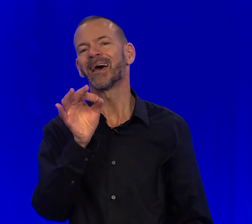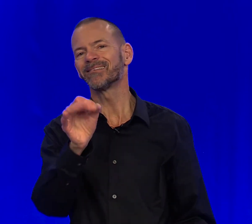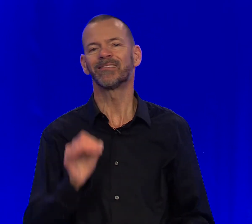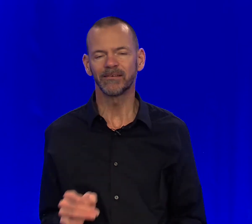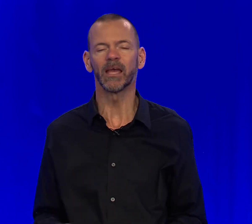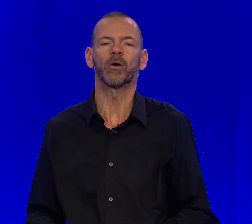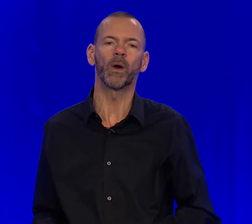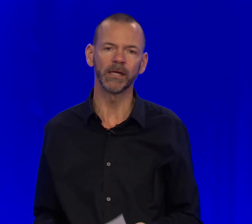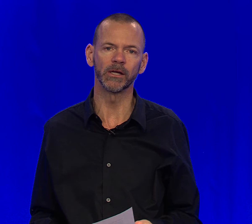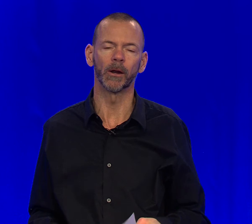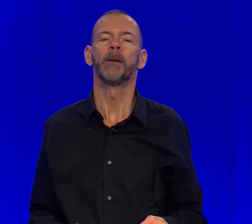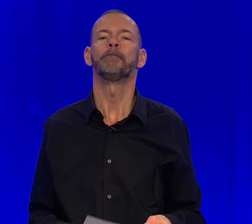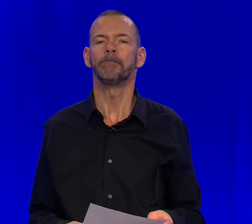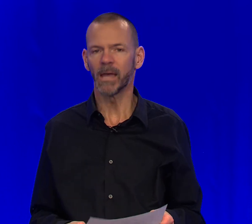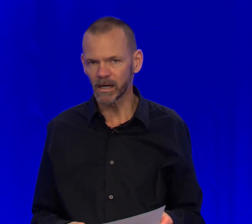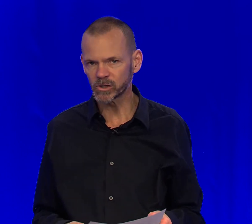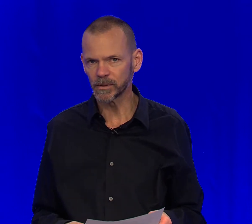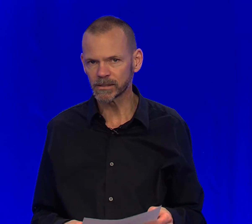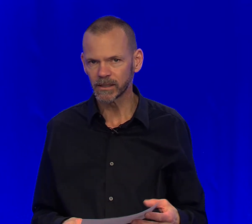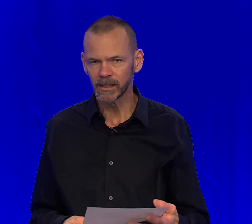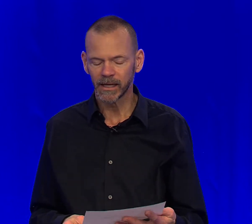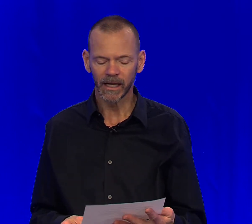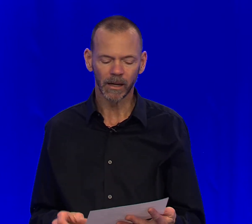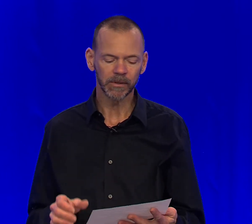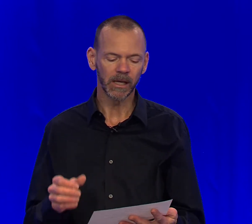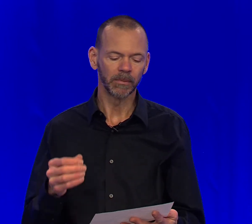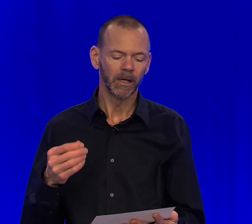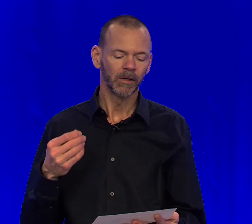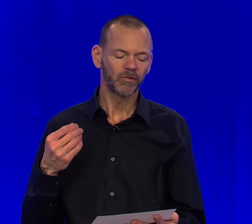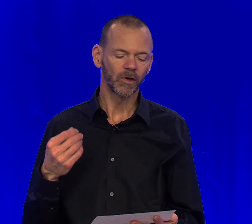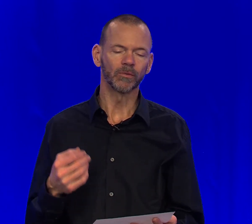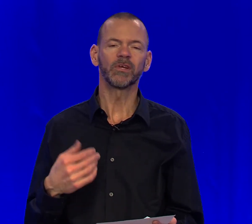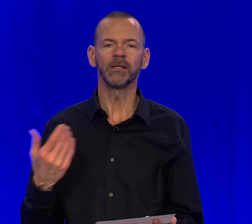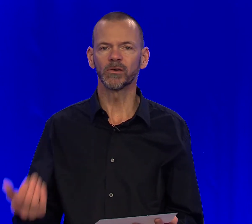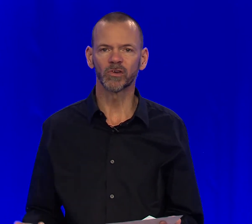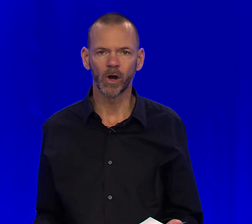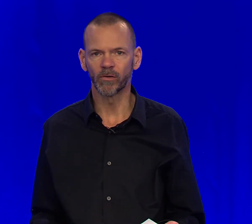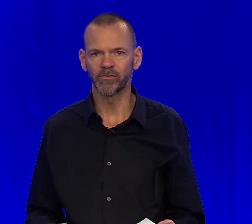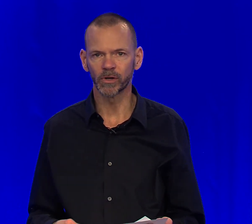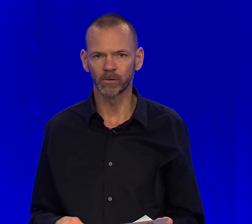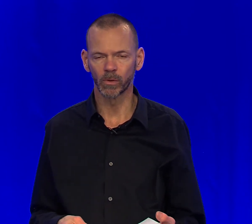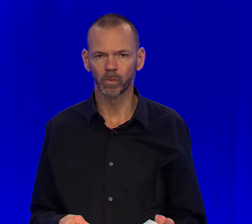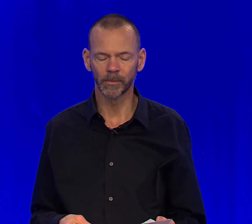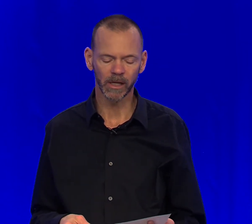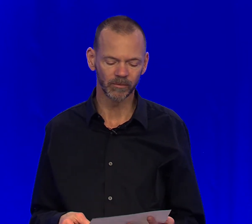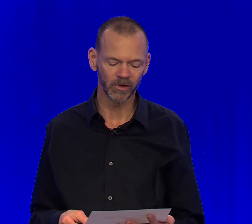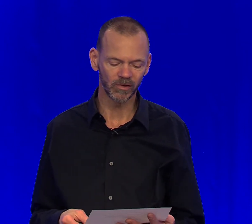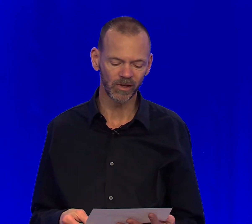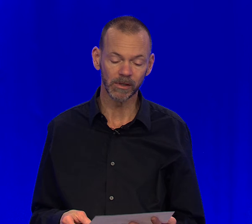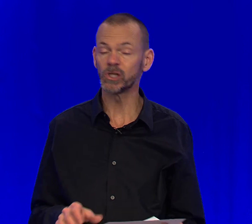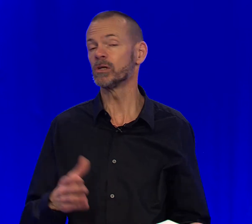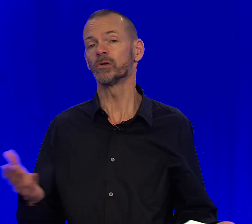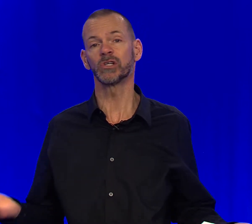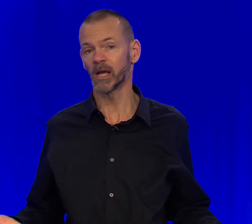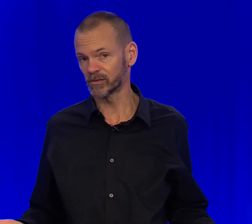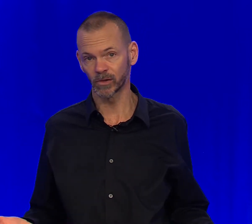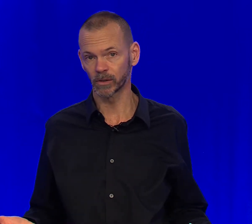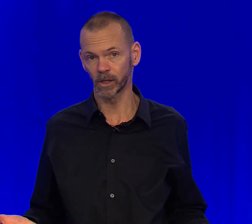is the takeaway here, management and upkeep. So 10 years ago, a 40-year-old woman comes in to see me. She knew she had